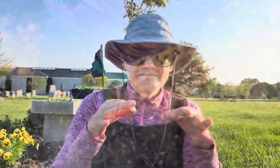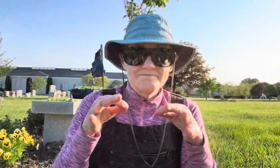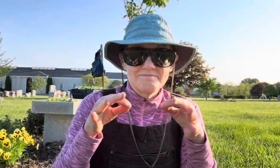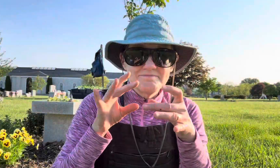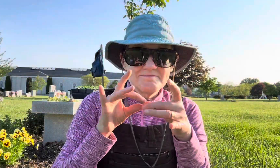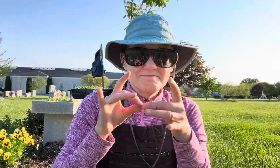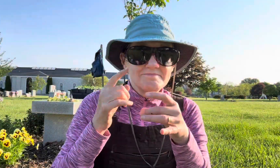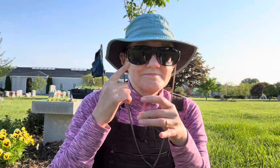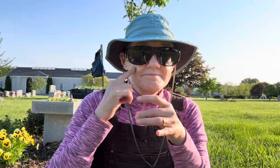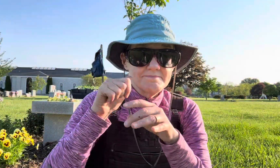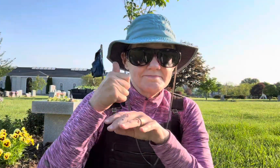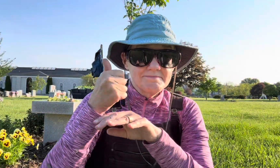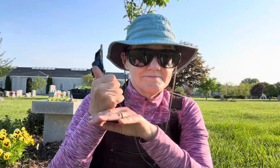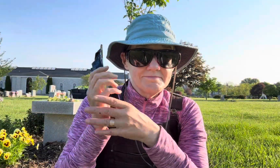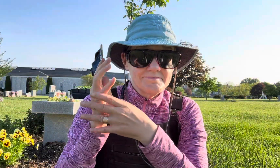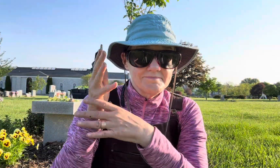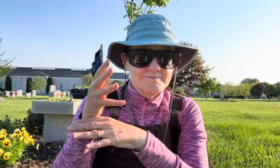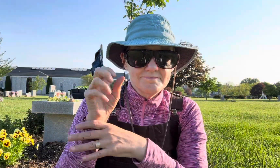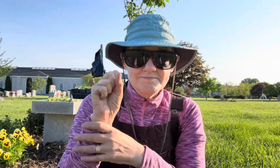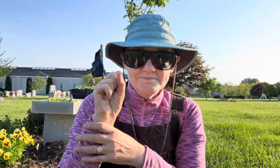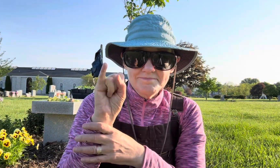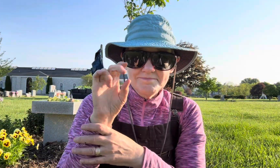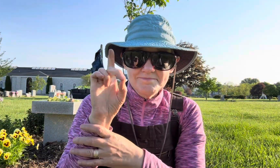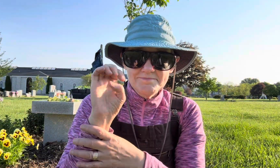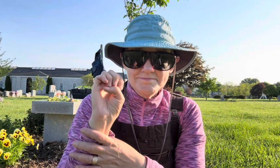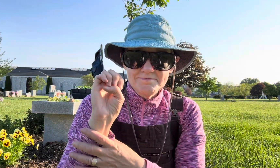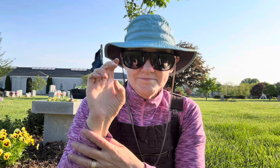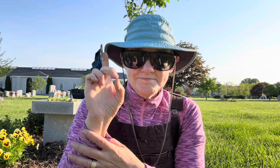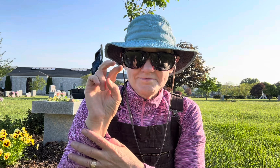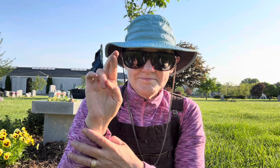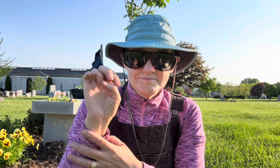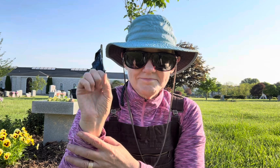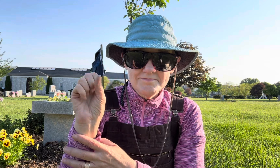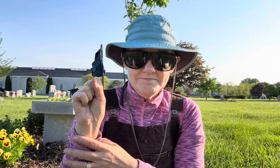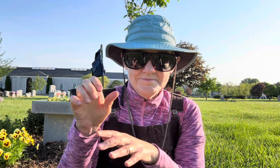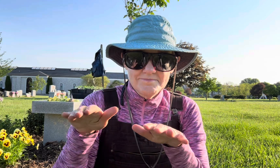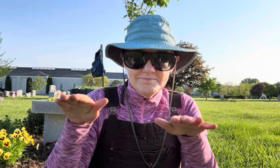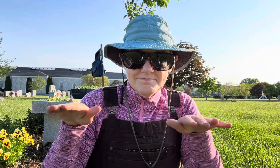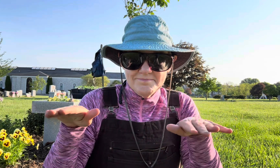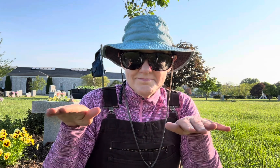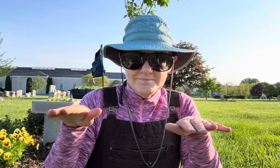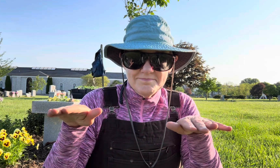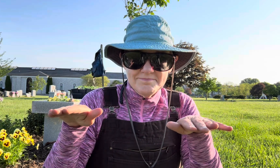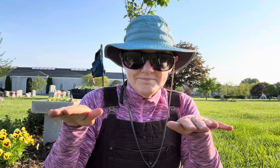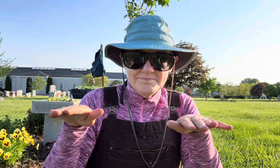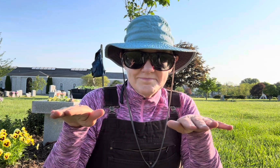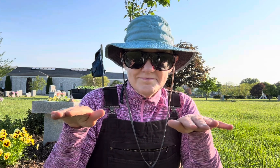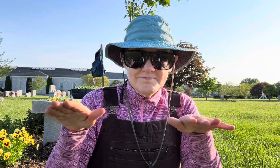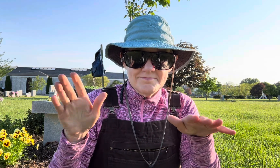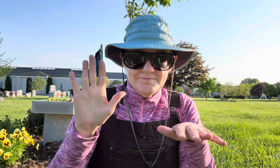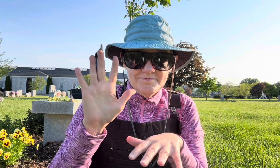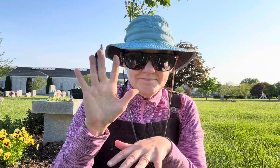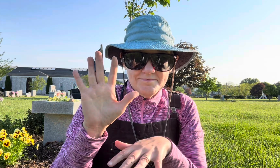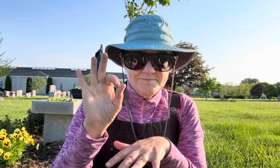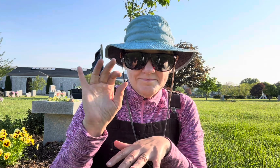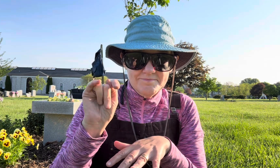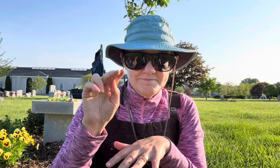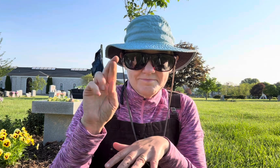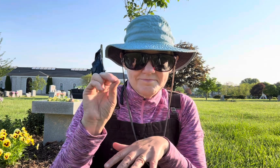The instructions say for established plants to side dress them. And for a 5-foot